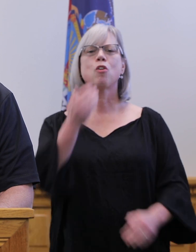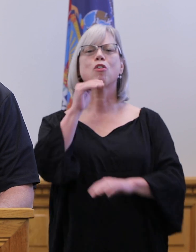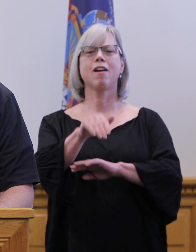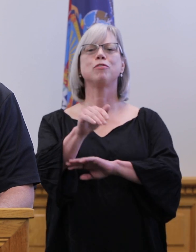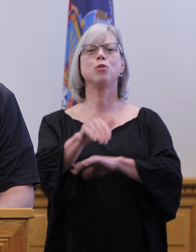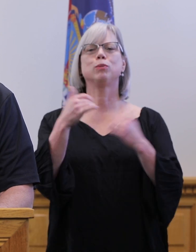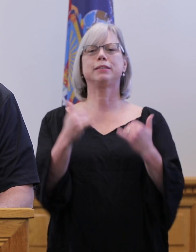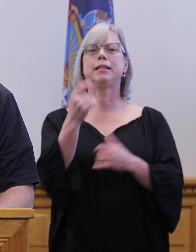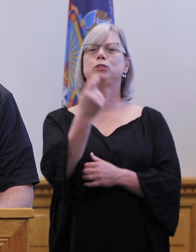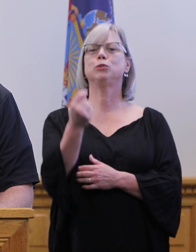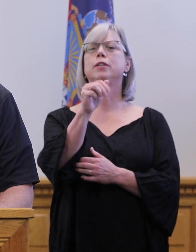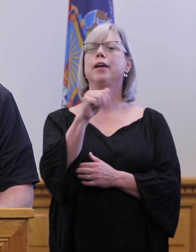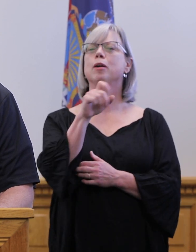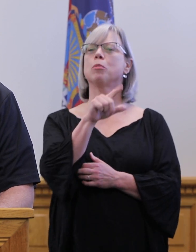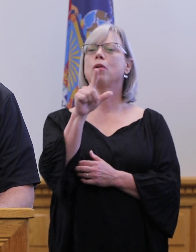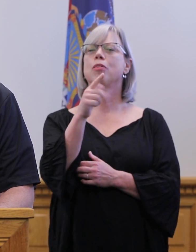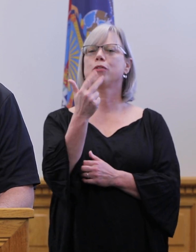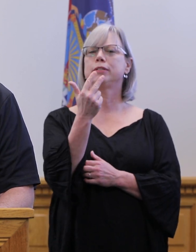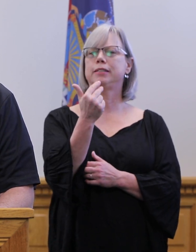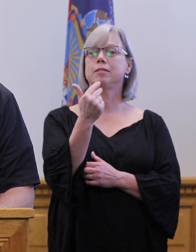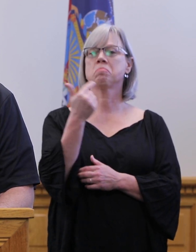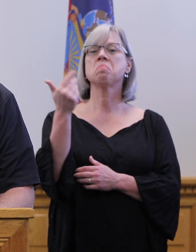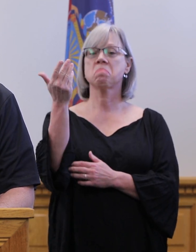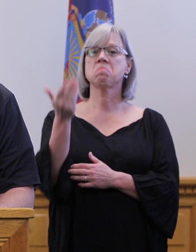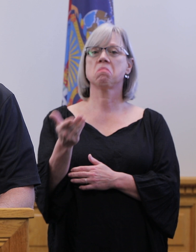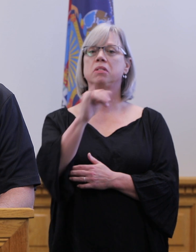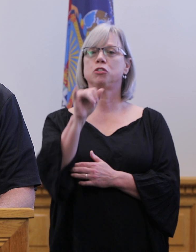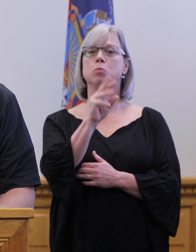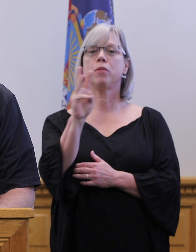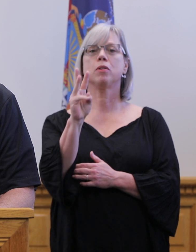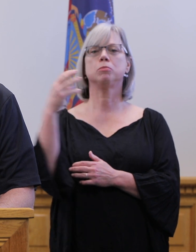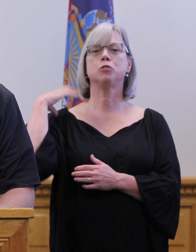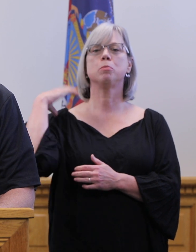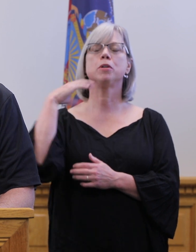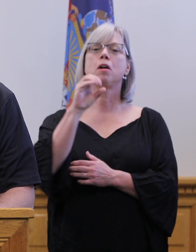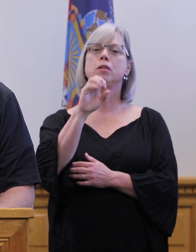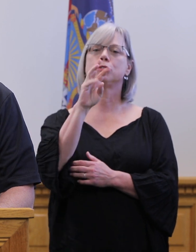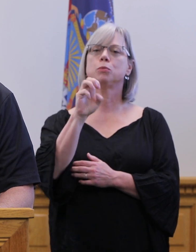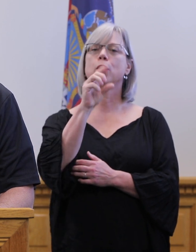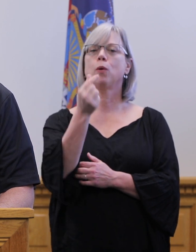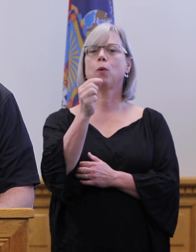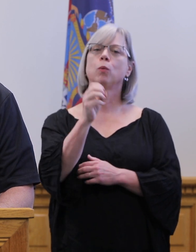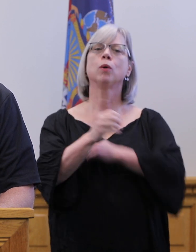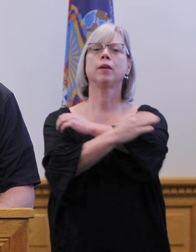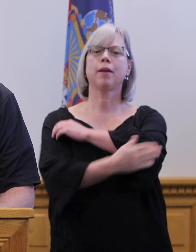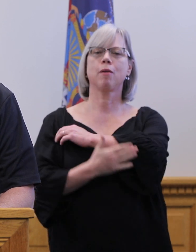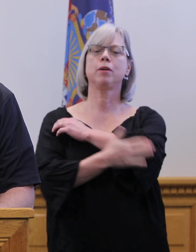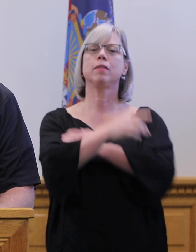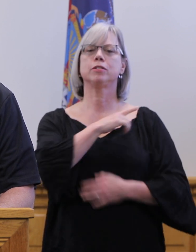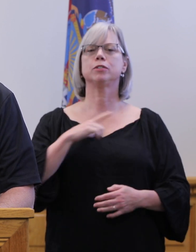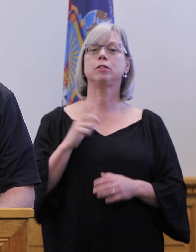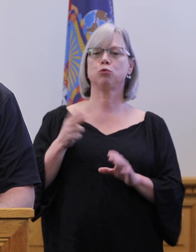Good afternoon. Today is Tuesday, April 13th. I'm Jim Weatherup, Chairman of the Oswego County Legislature. Joining me again today is